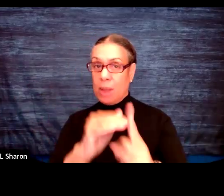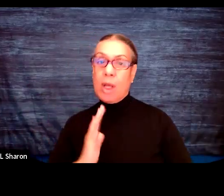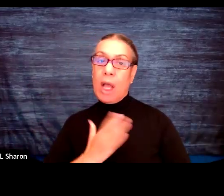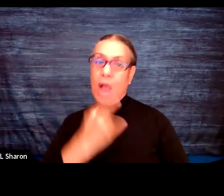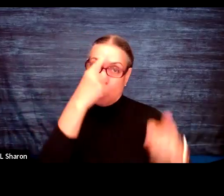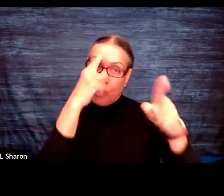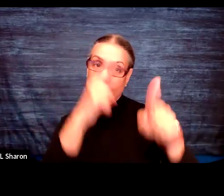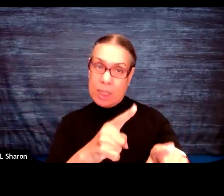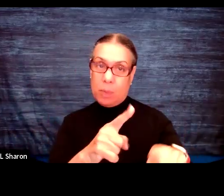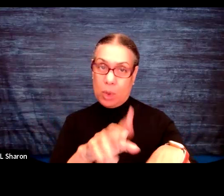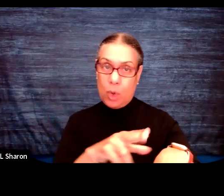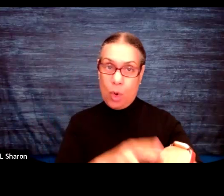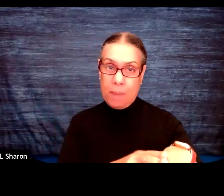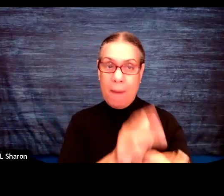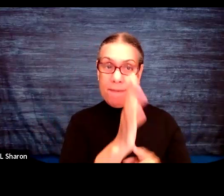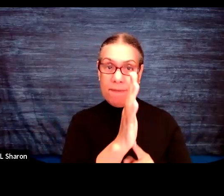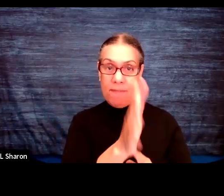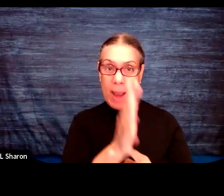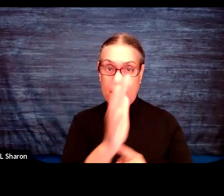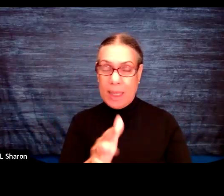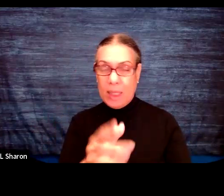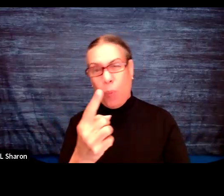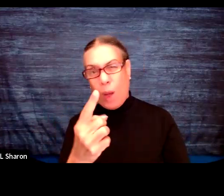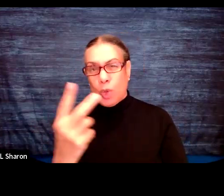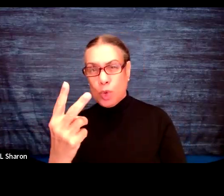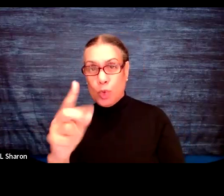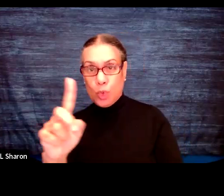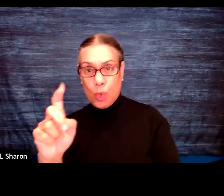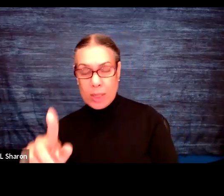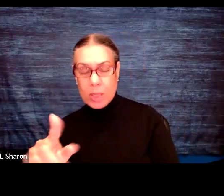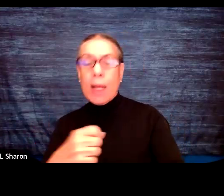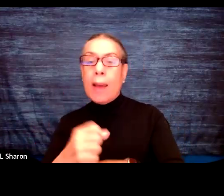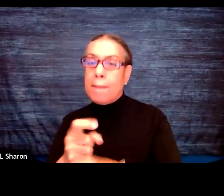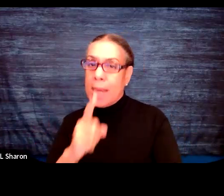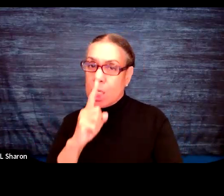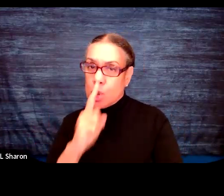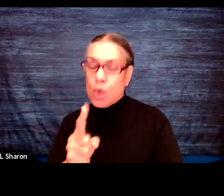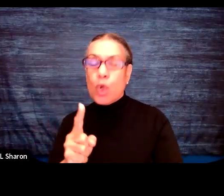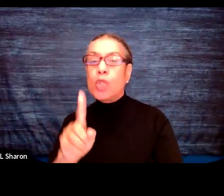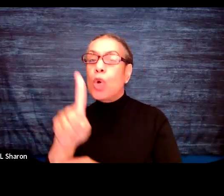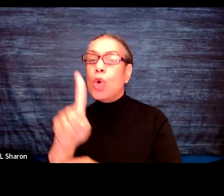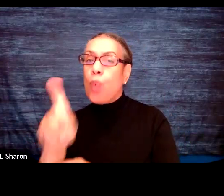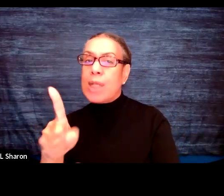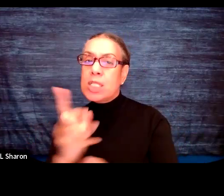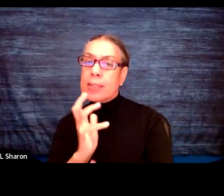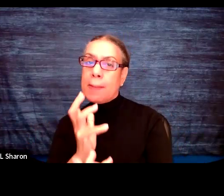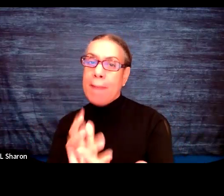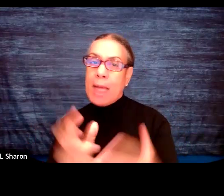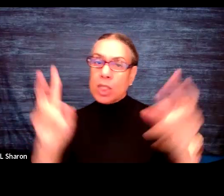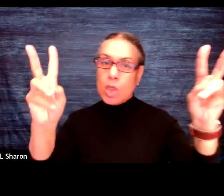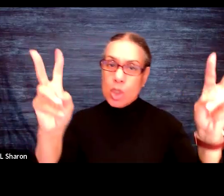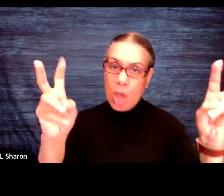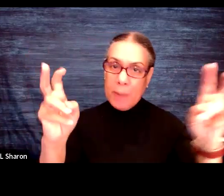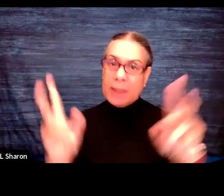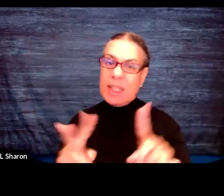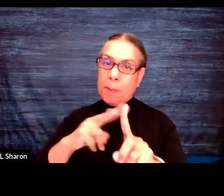upon norm. We each have 5 minutes, 1 to 2 questions. Please make sure your questions are on topic related to the items in the superintendent's